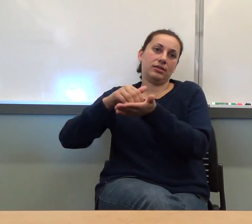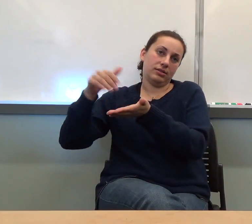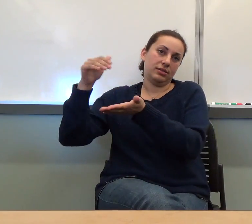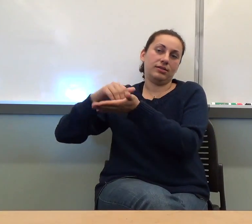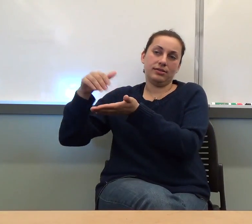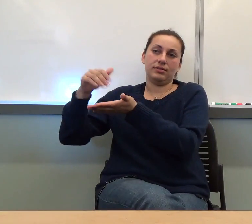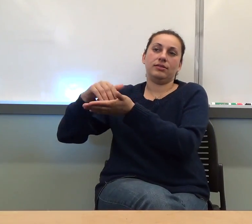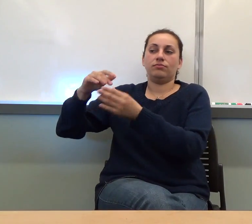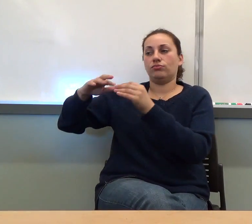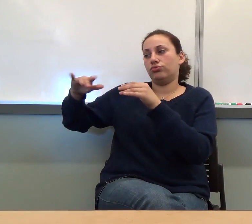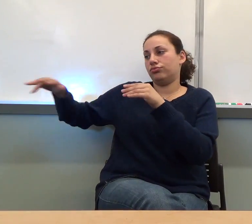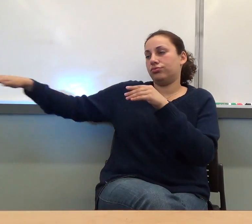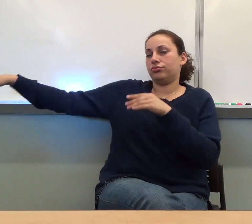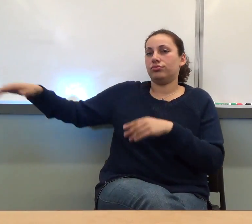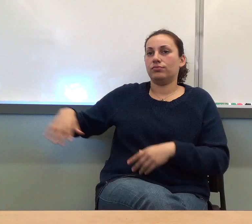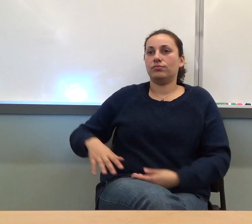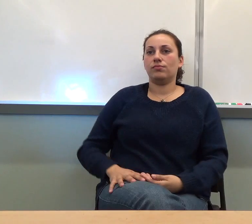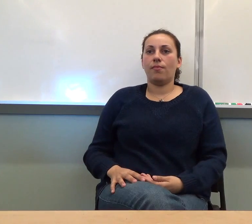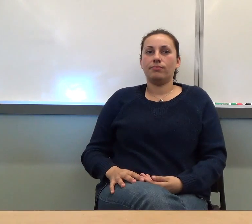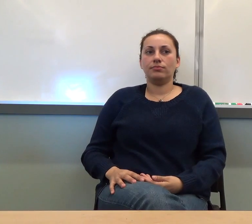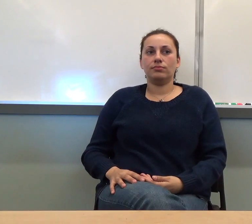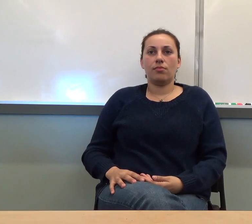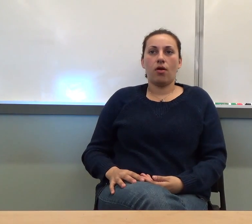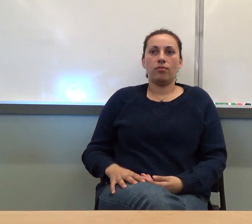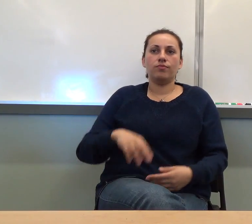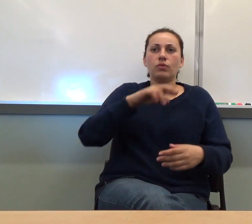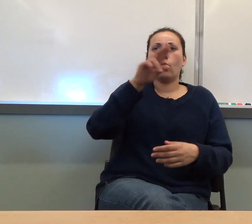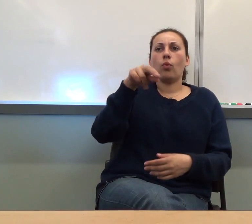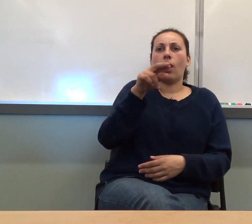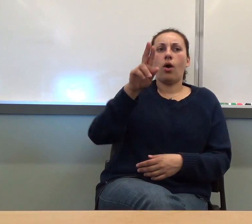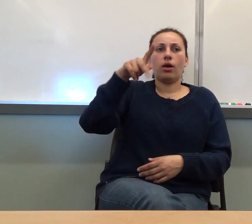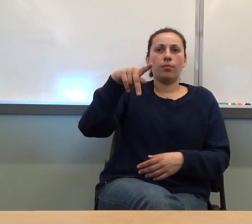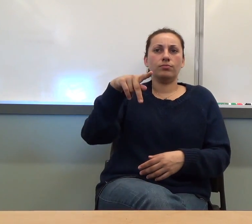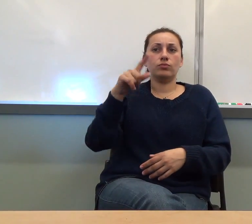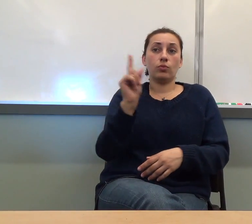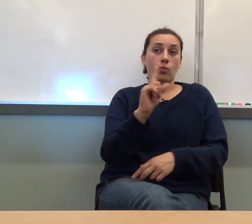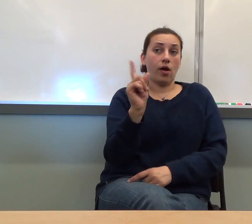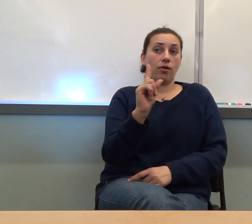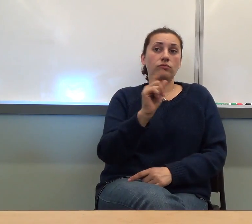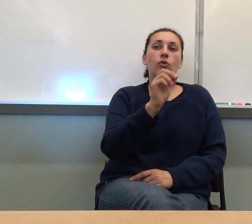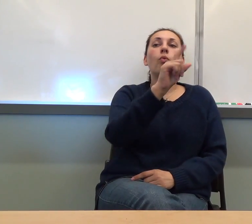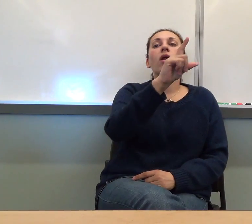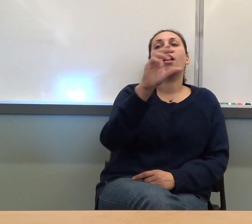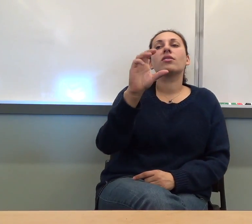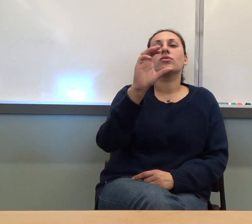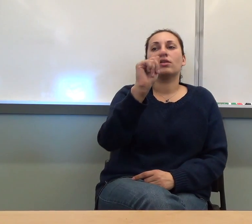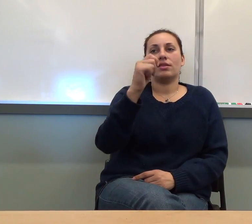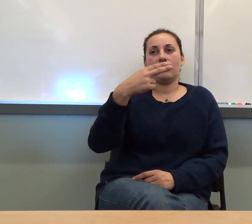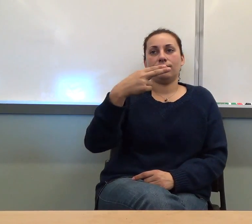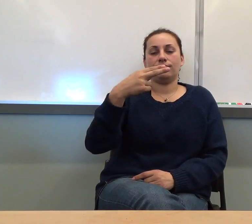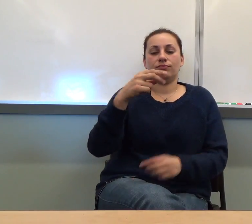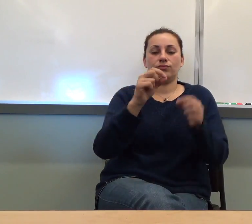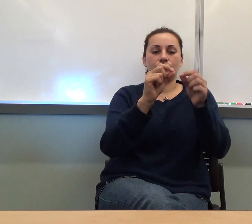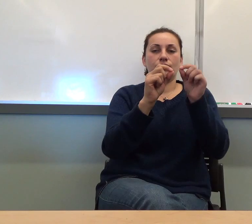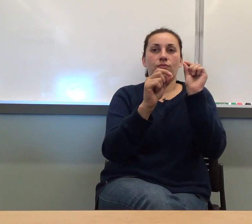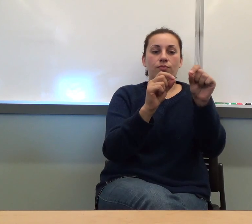what we do is simply round where they tell us to. So this is the 100th position. So we go next door, 5 or greater?